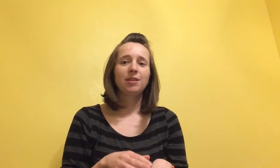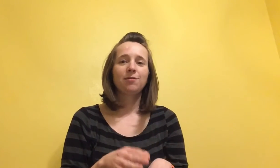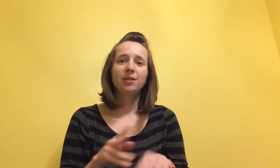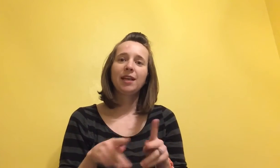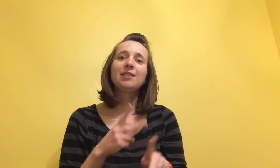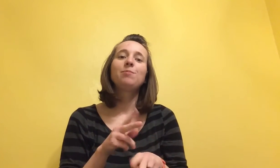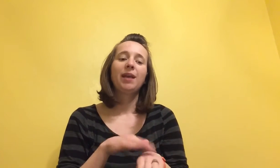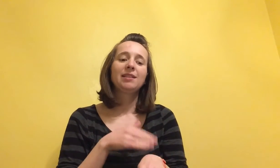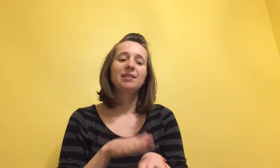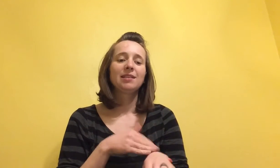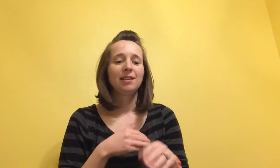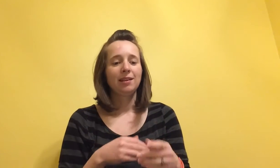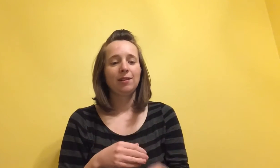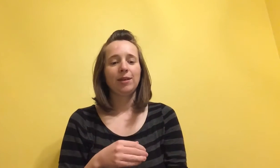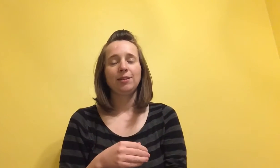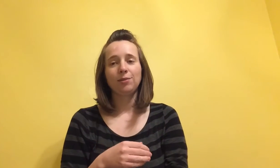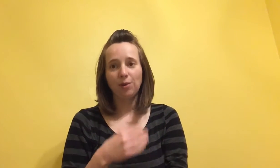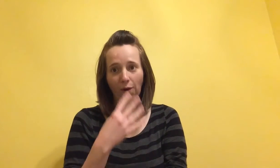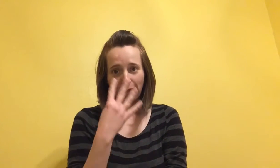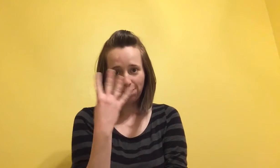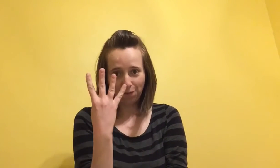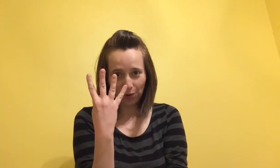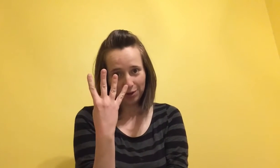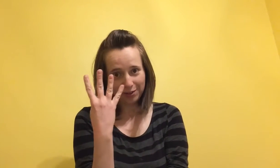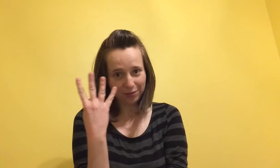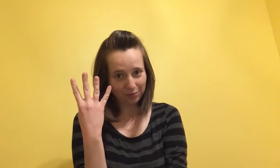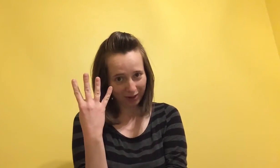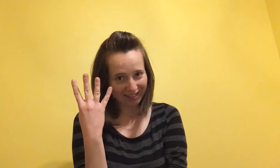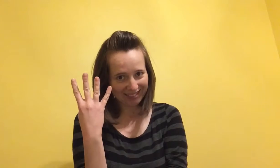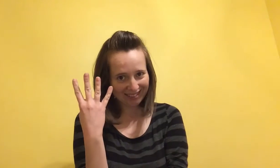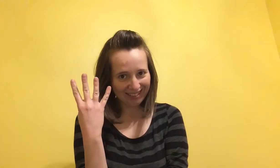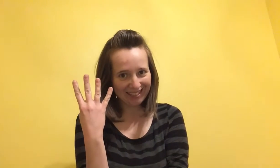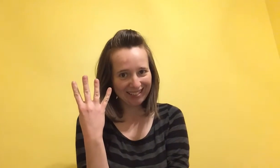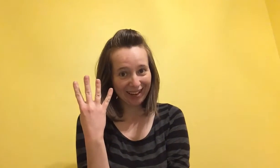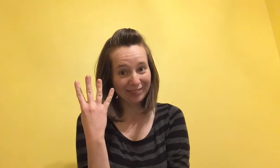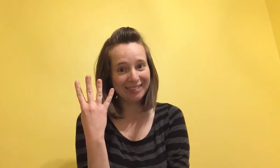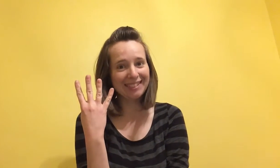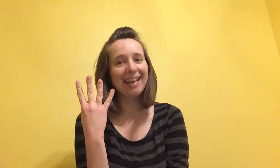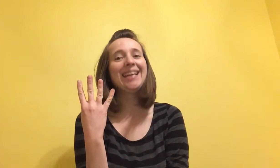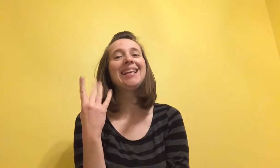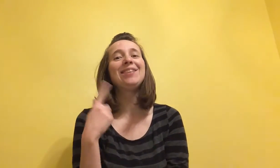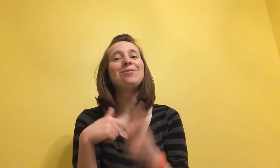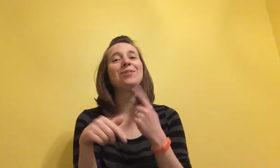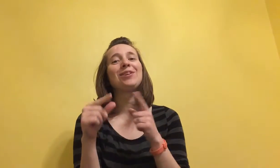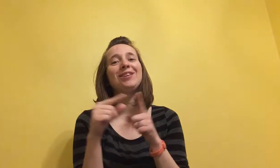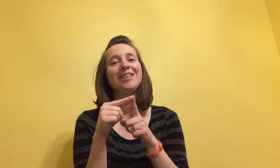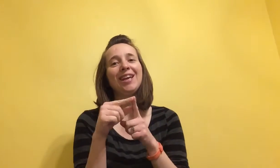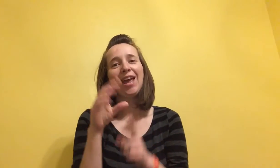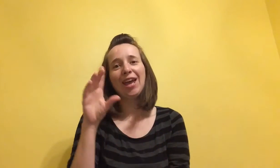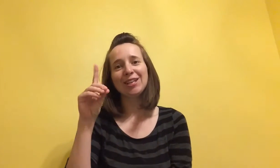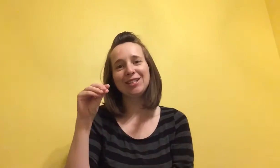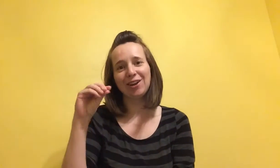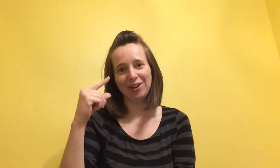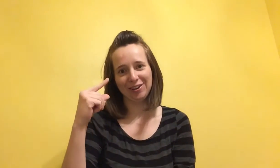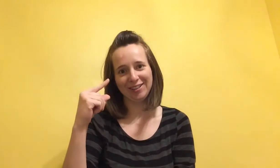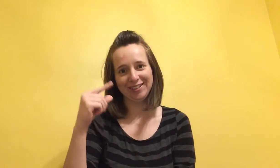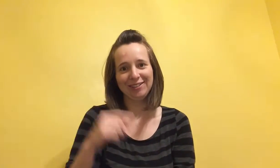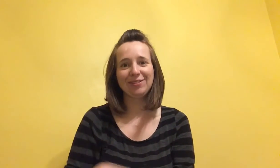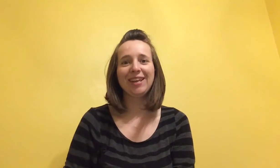different kinds of pets. Right, so there are 4 different ways of signing the word dog,